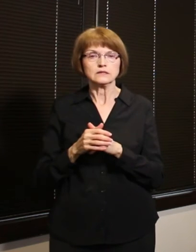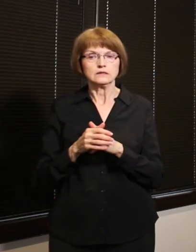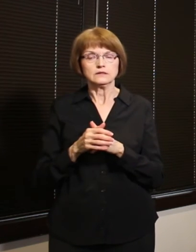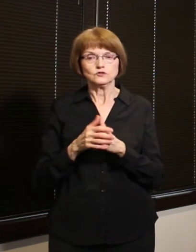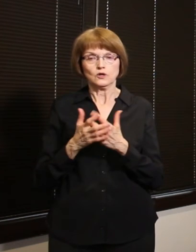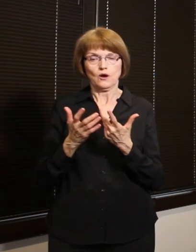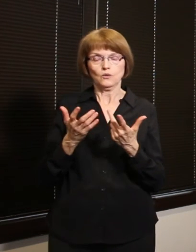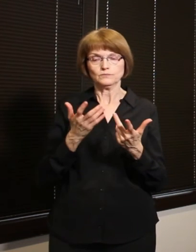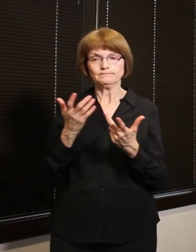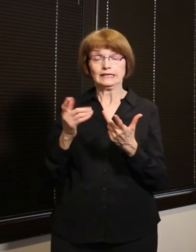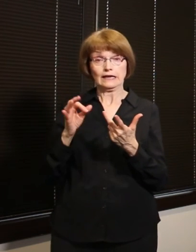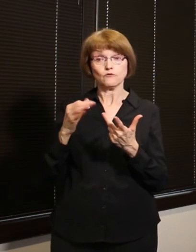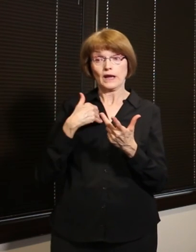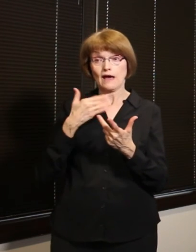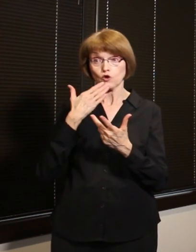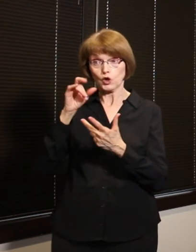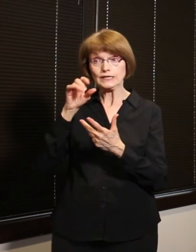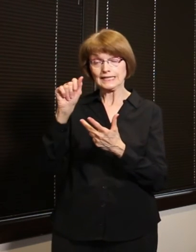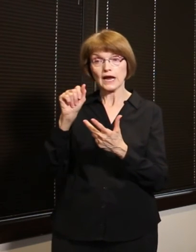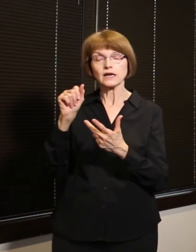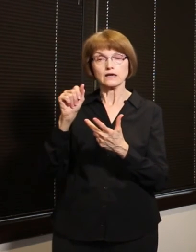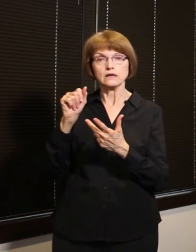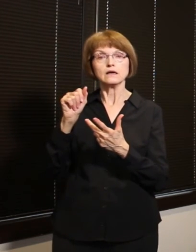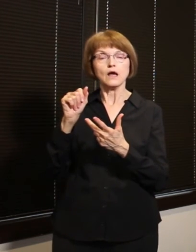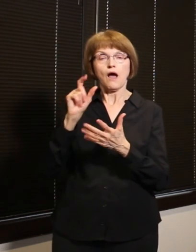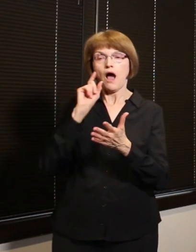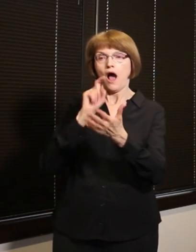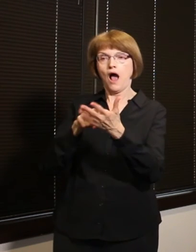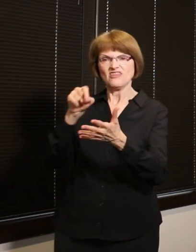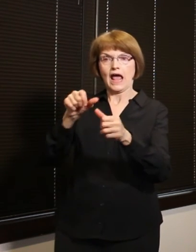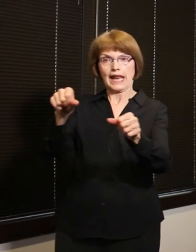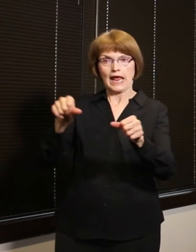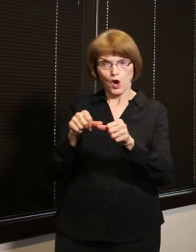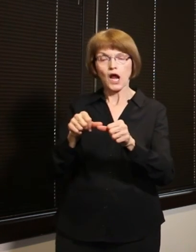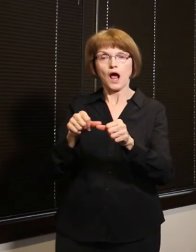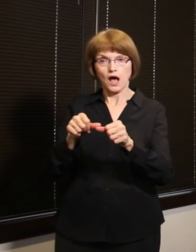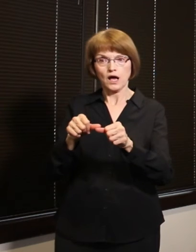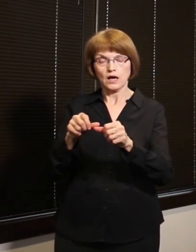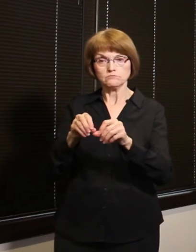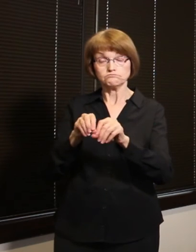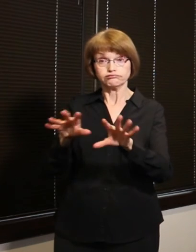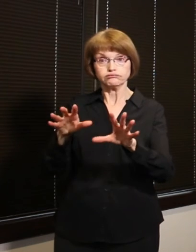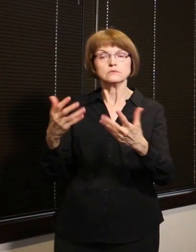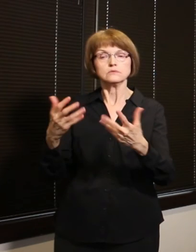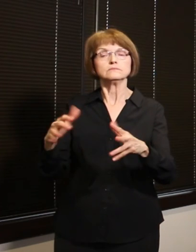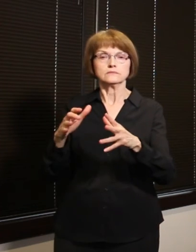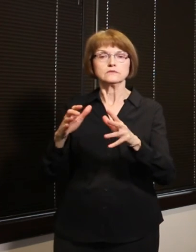where it's occurring, then we can react faster and try and drive transmission down.